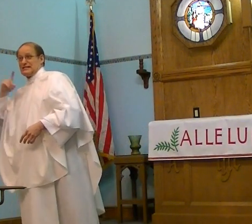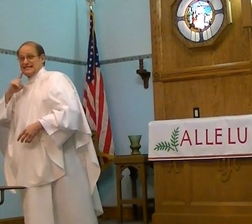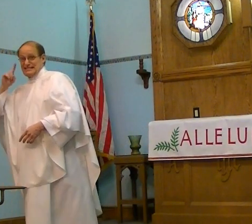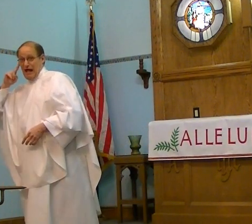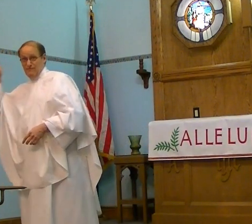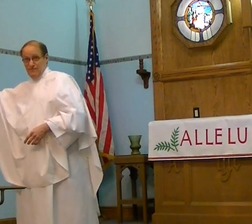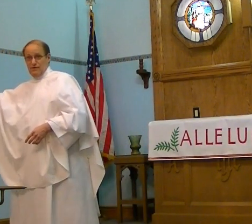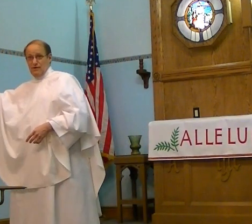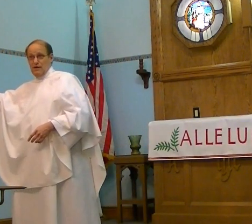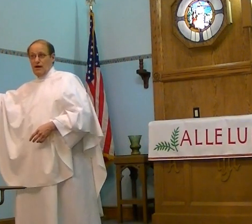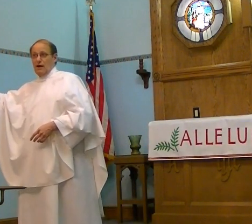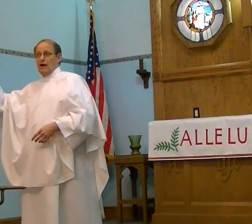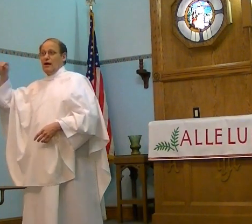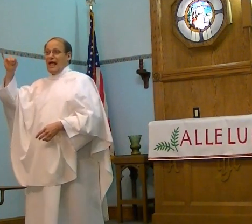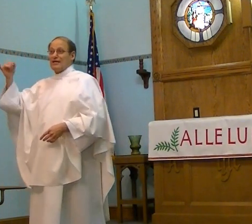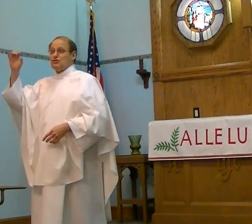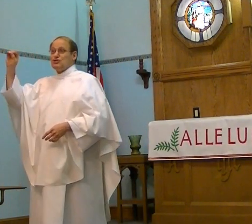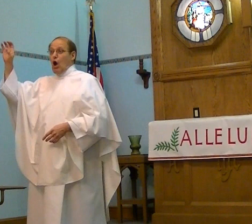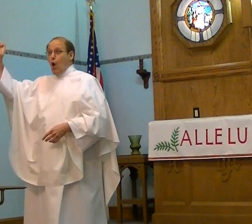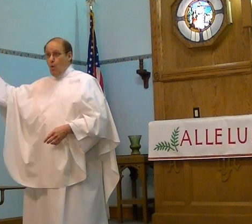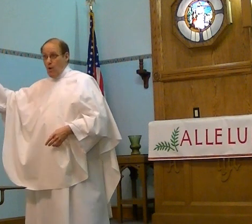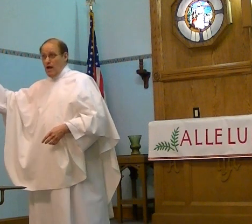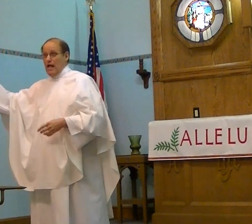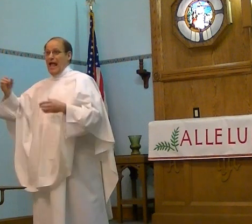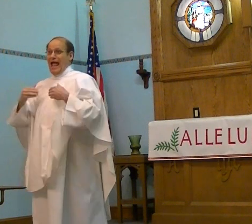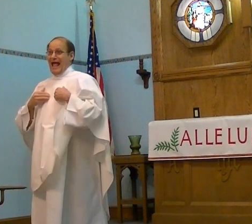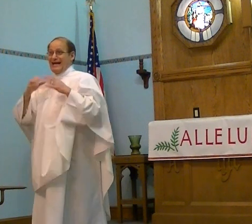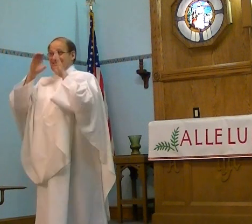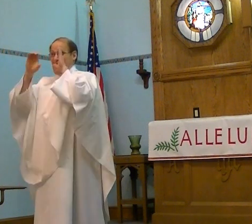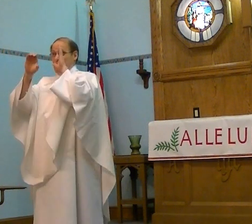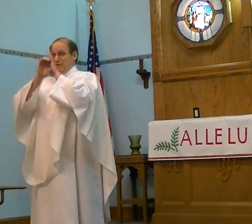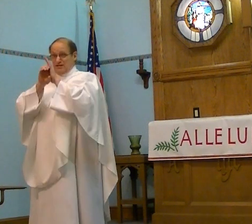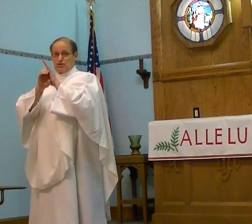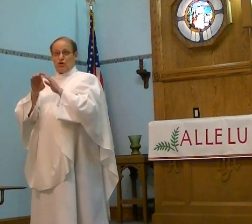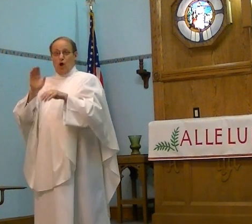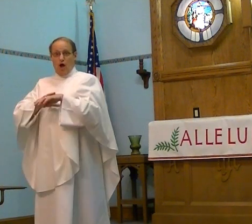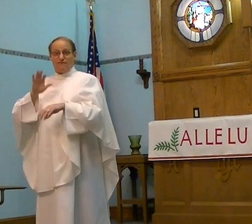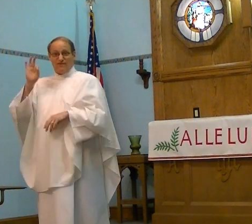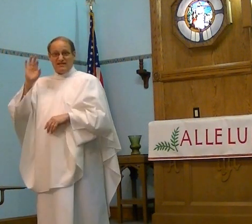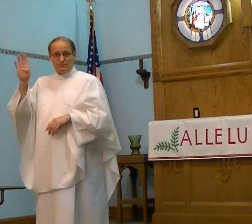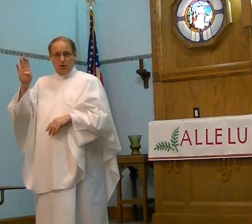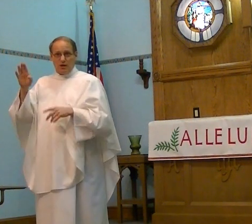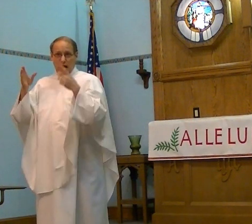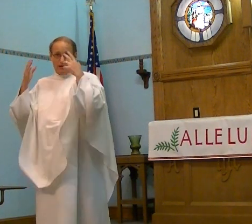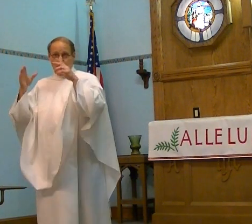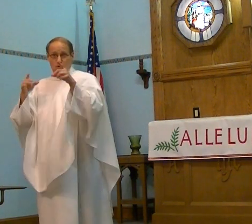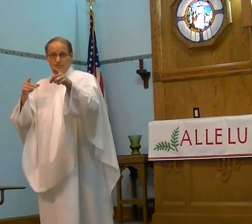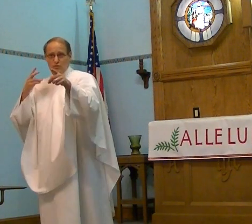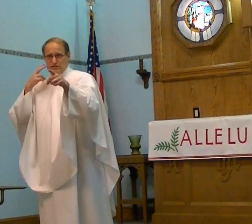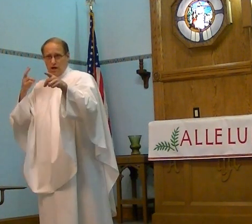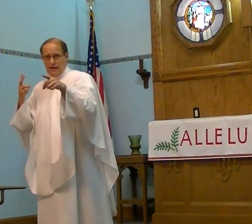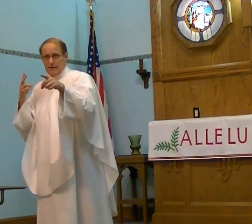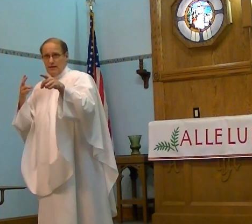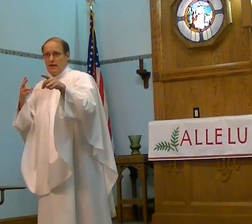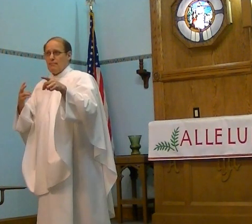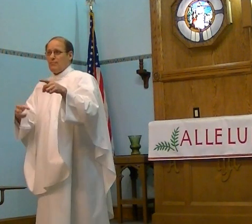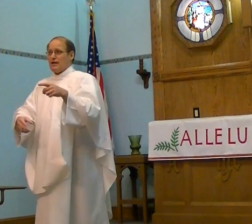is deaf. And Job has a picture on Facebook. I don't know if you saw it. But